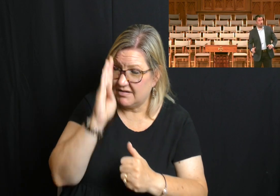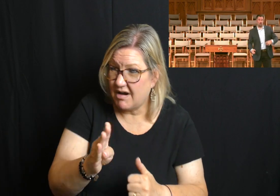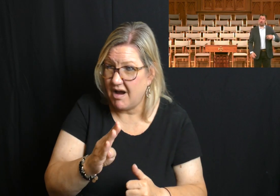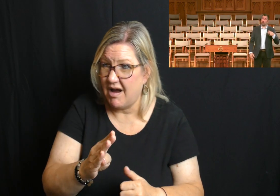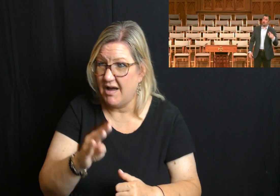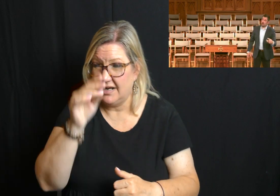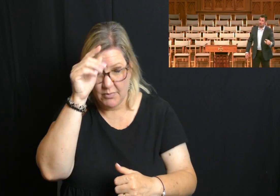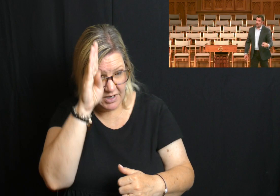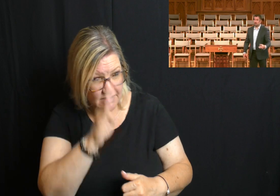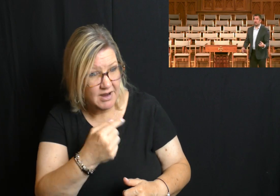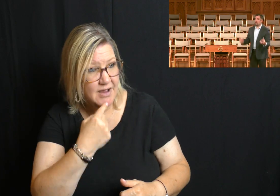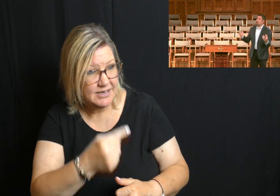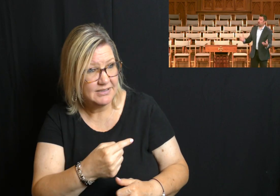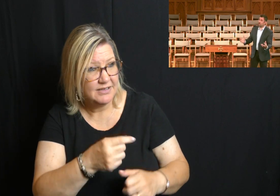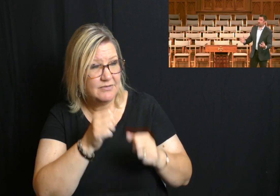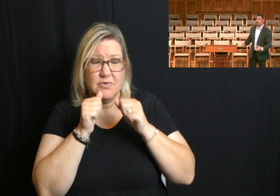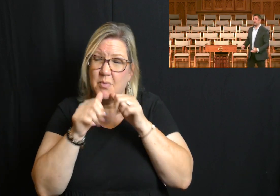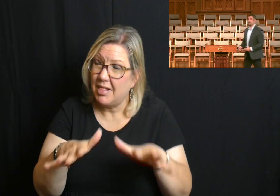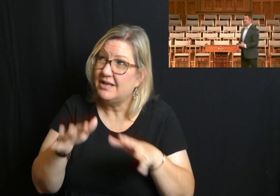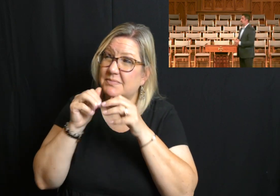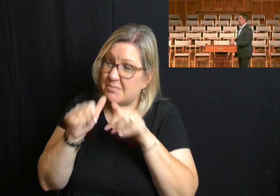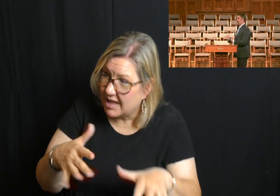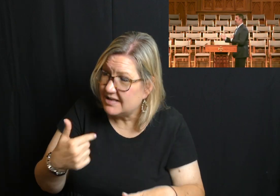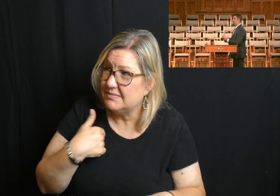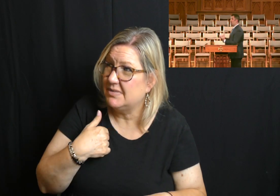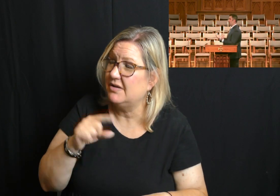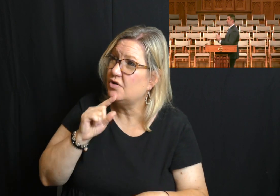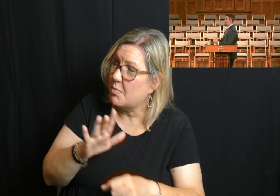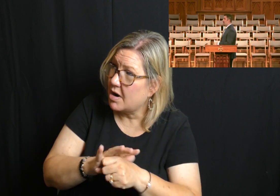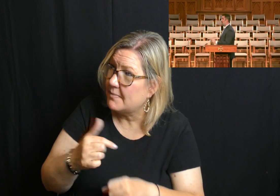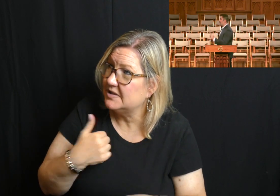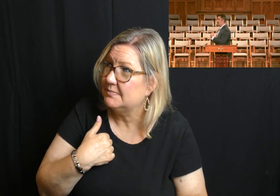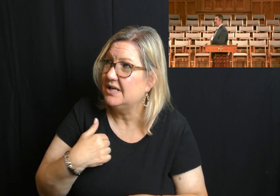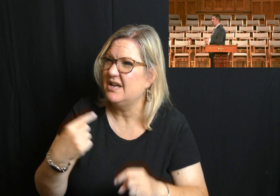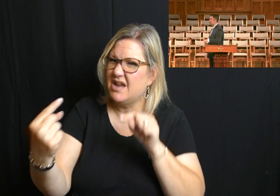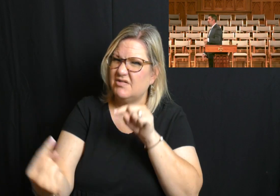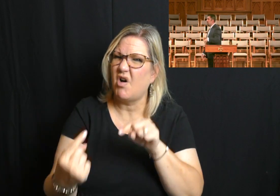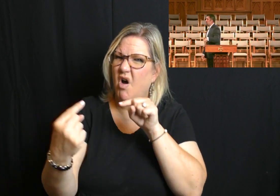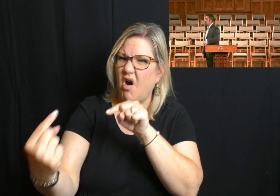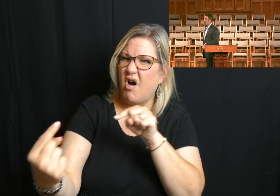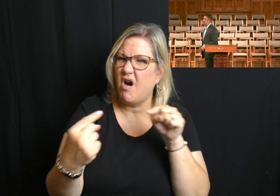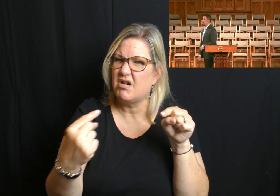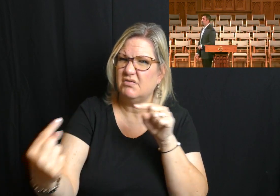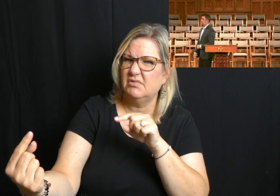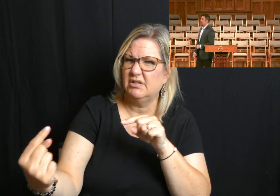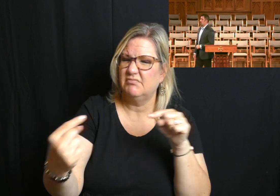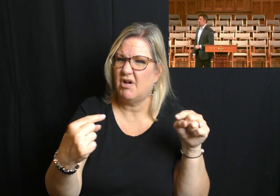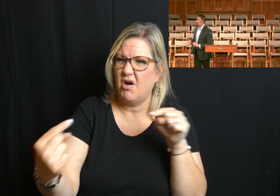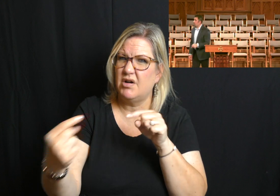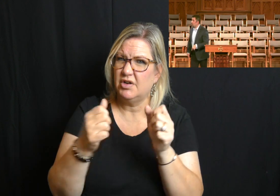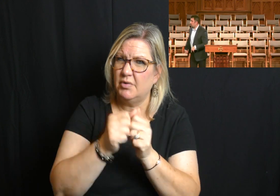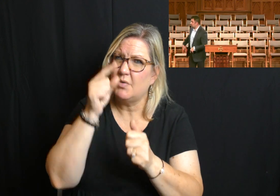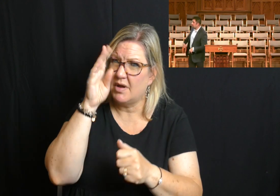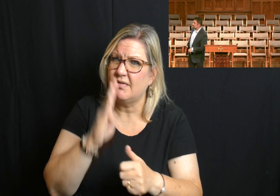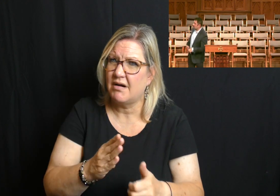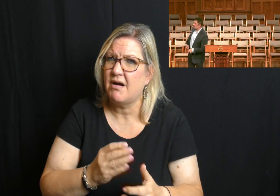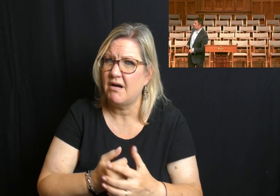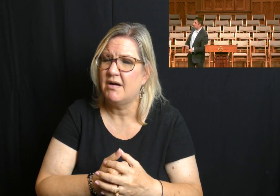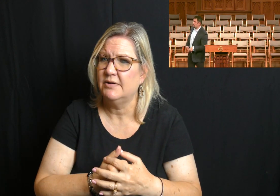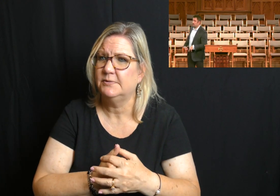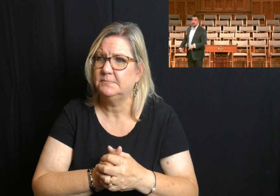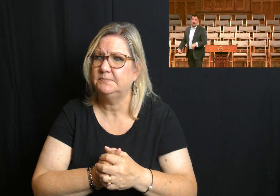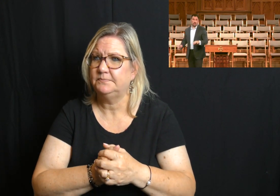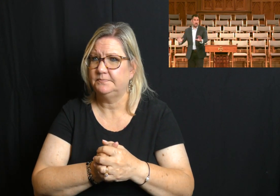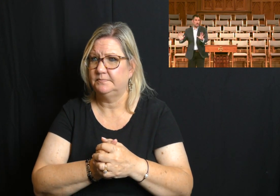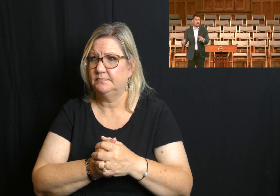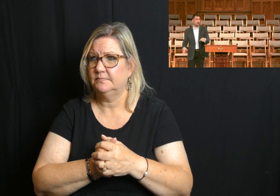like, no, you got to bless me. You promised me this. He's having his argument with God. Hey, I have one of these this week. Before he hit me